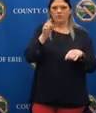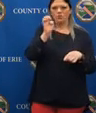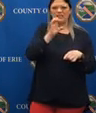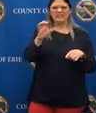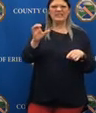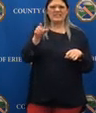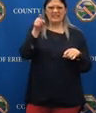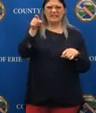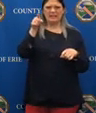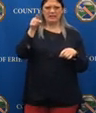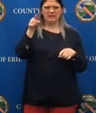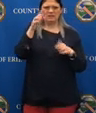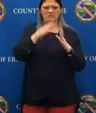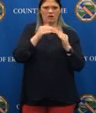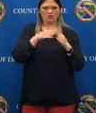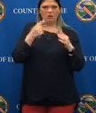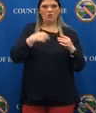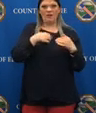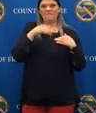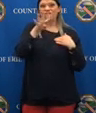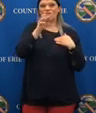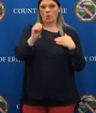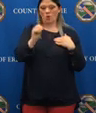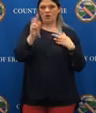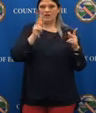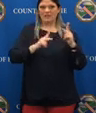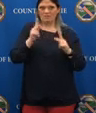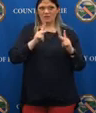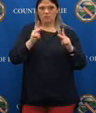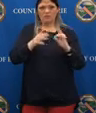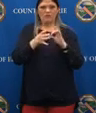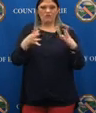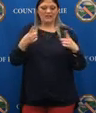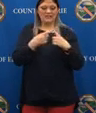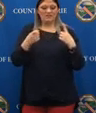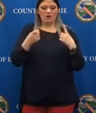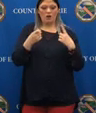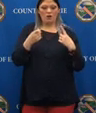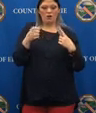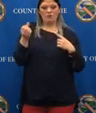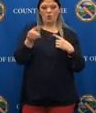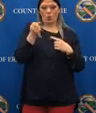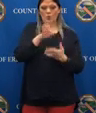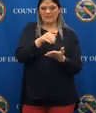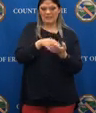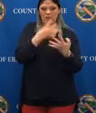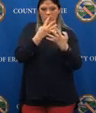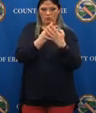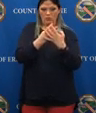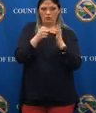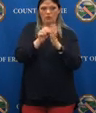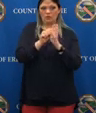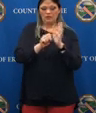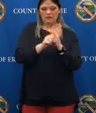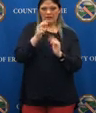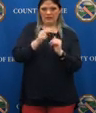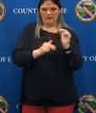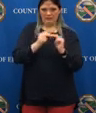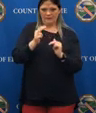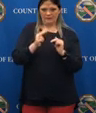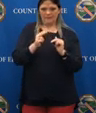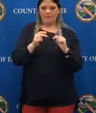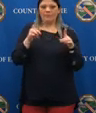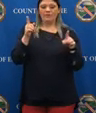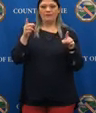We actually had approximately 40 individuals who were released from the holding center, jail, and the state facilities, and